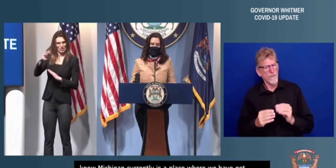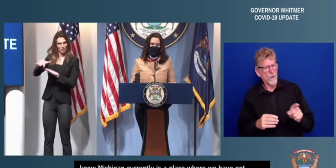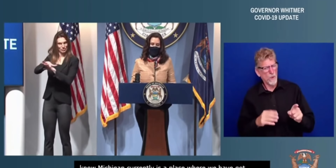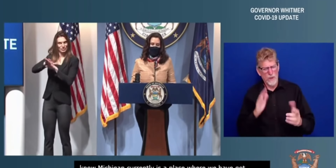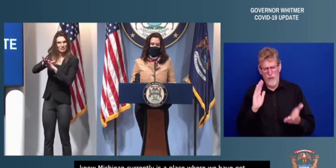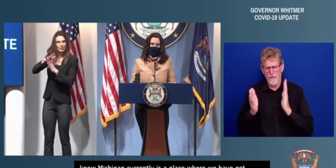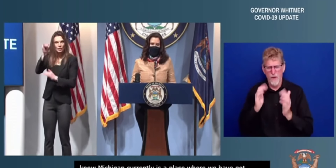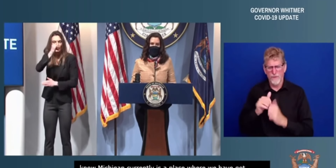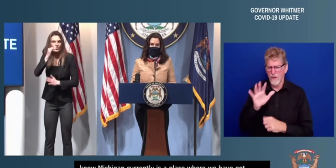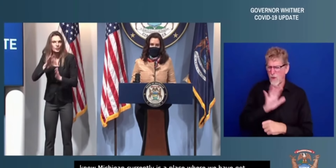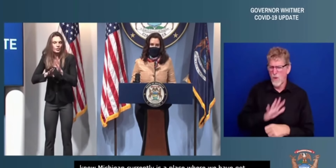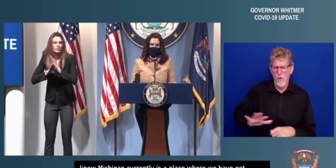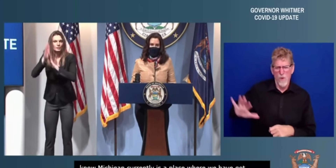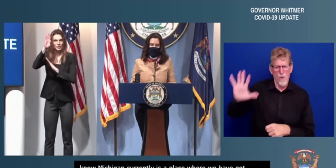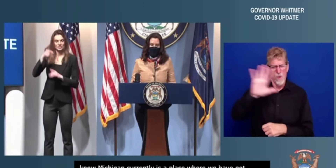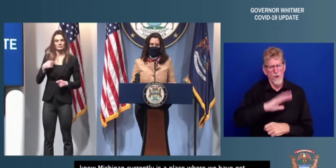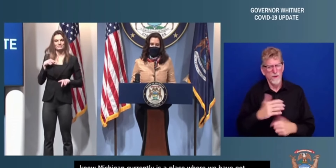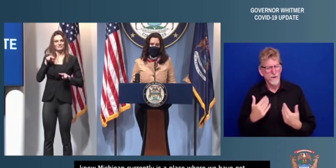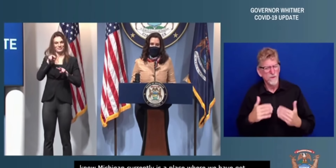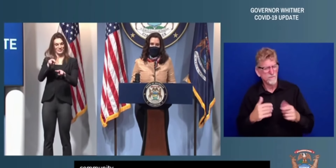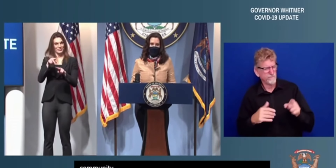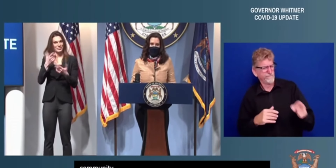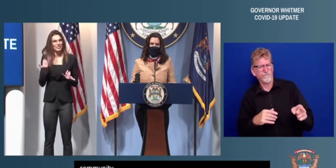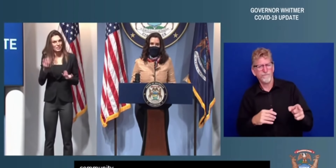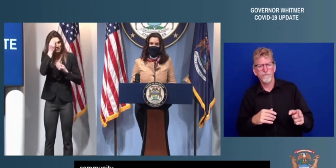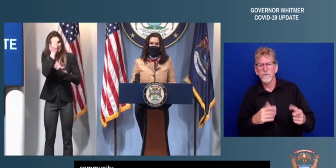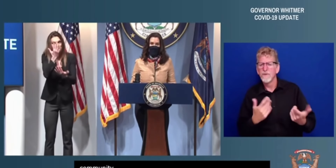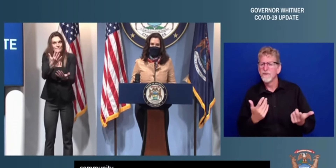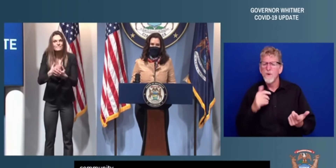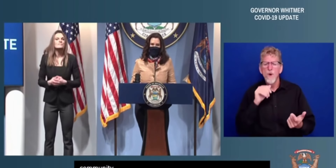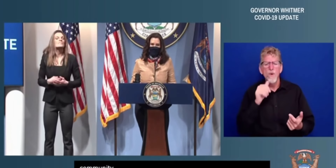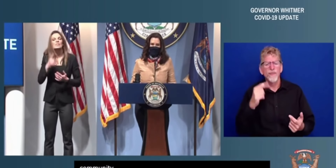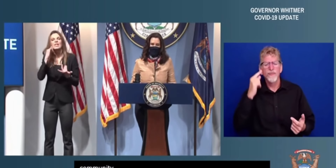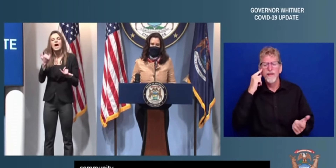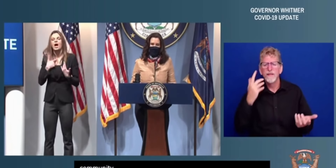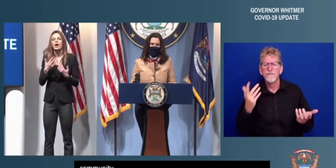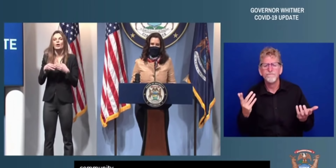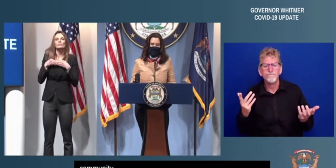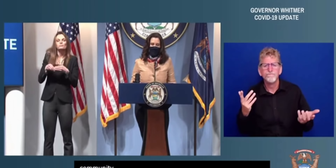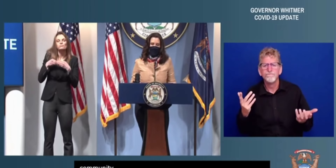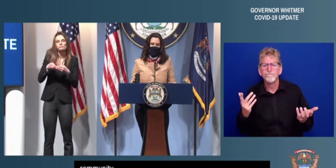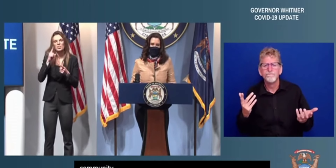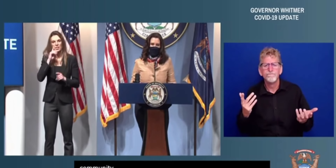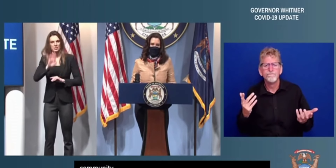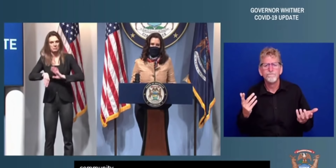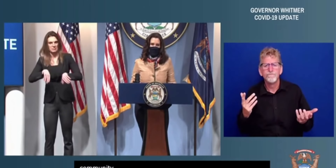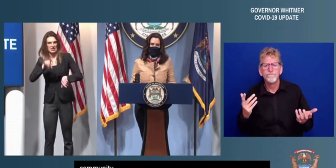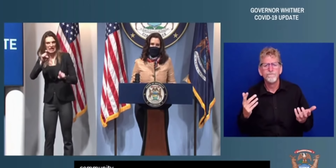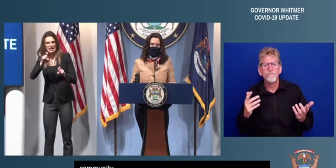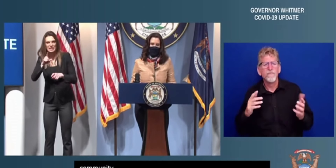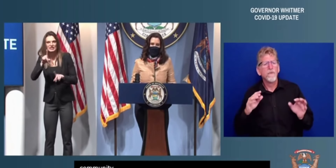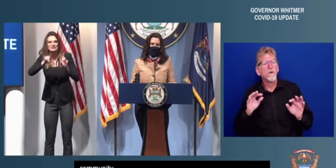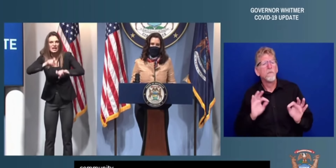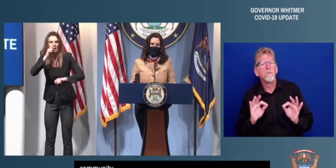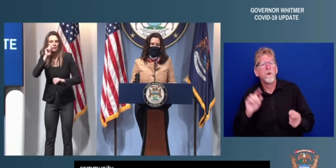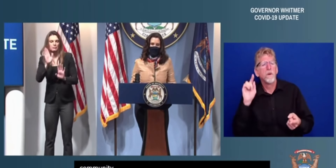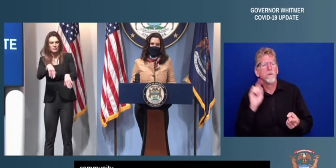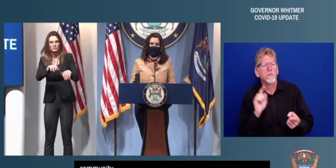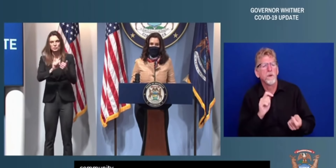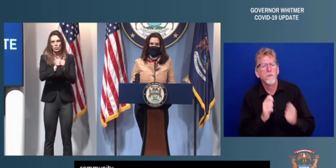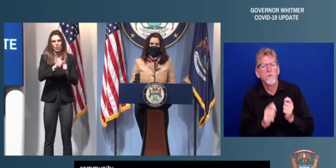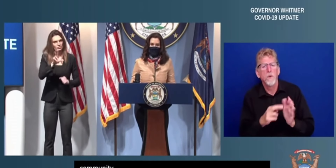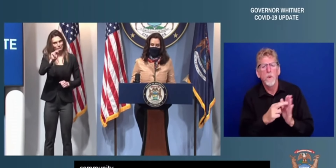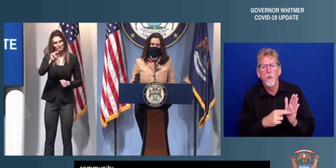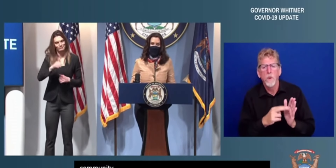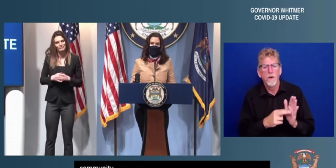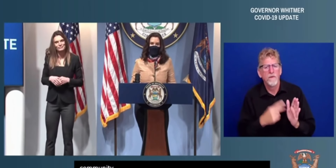community. So I do not think changing or loosening things around protocols that we have put in place to